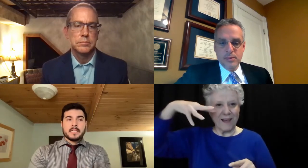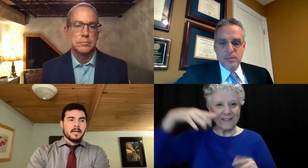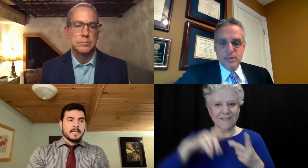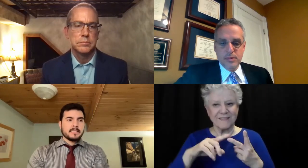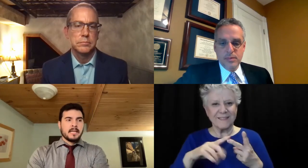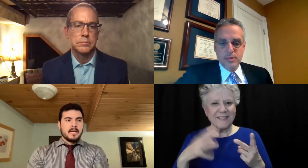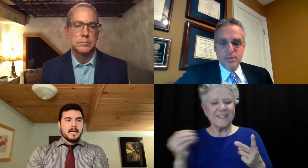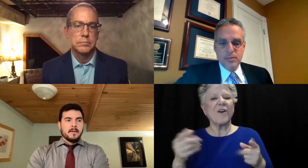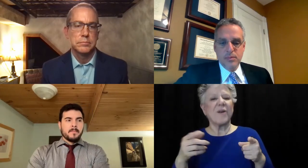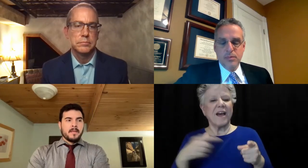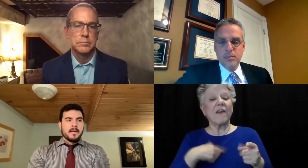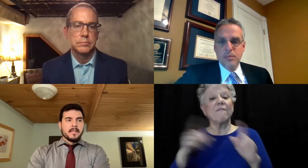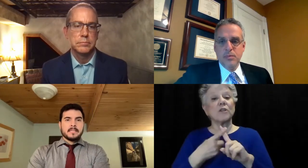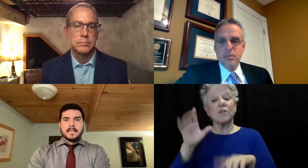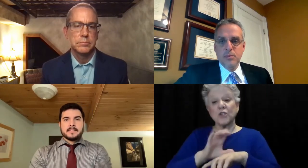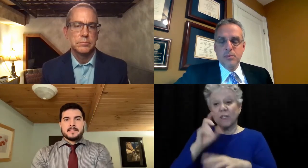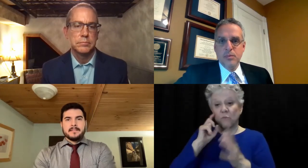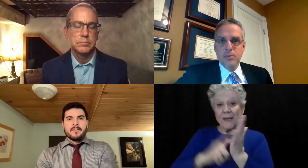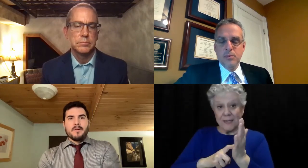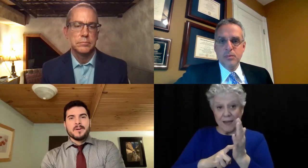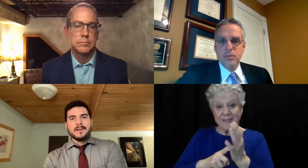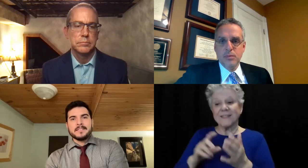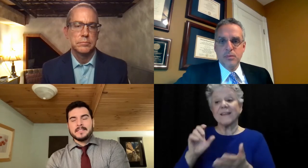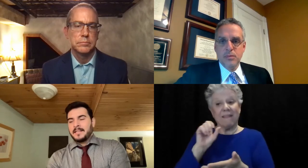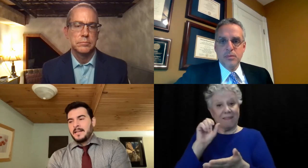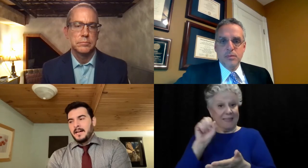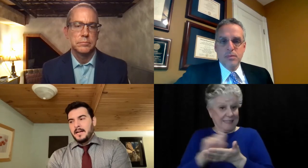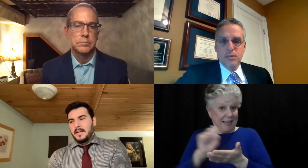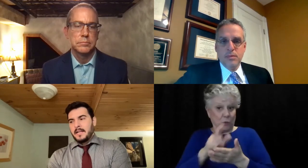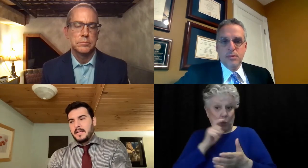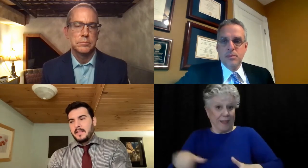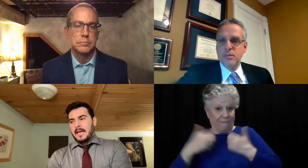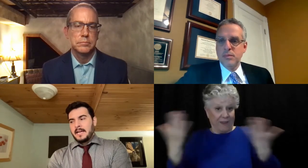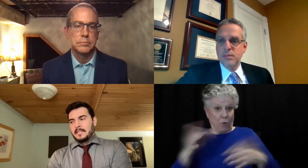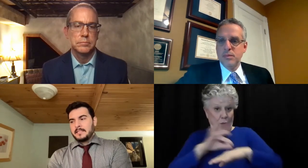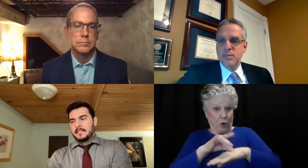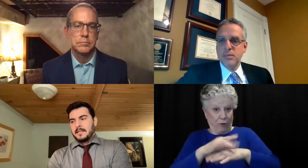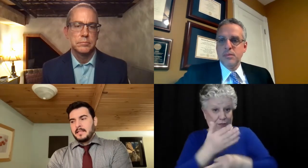to recognize the saints that are among us. And